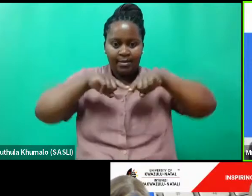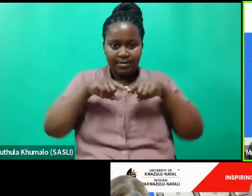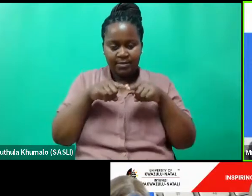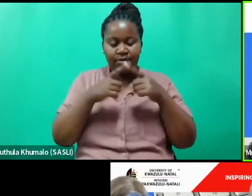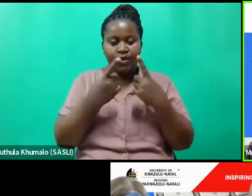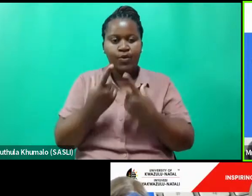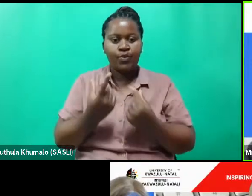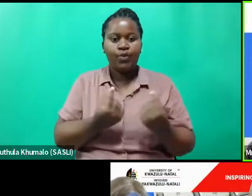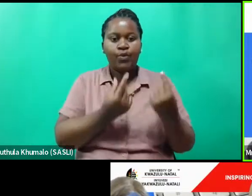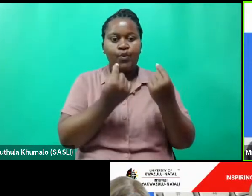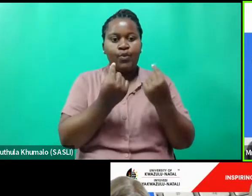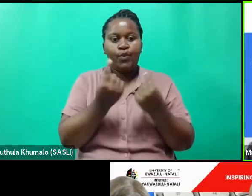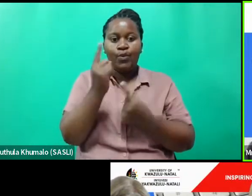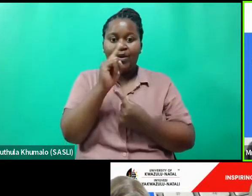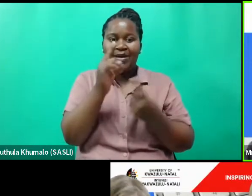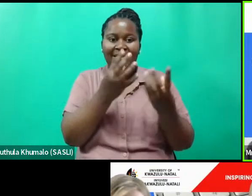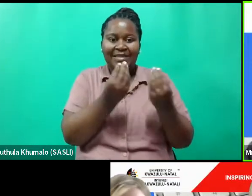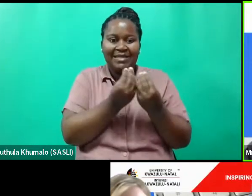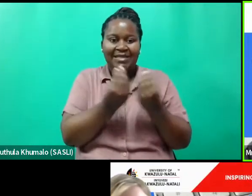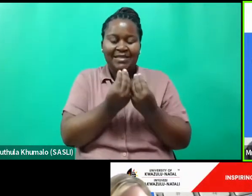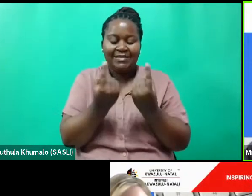things differently.